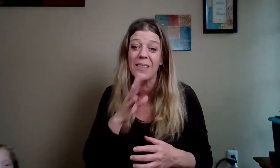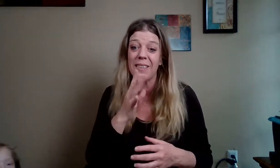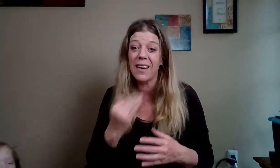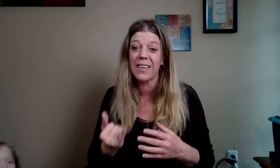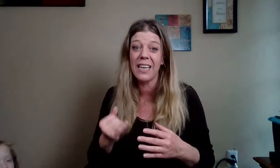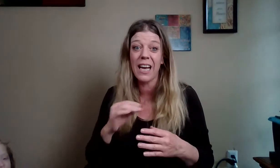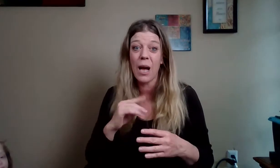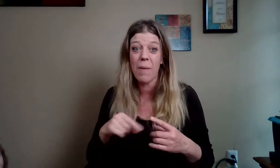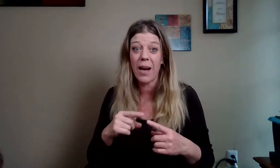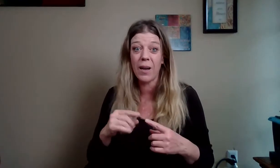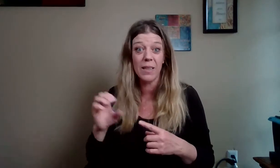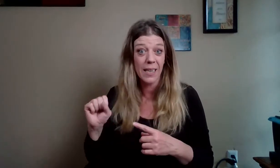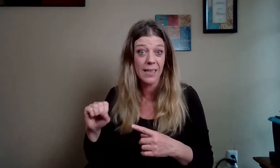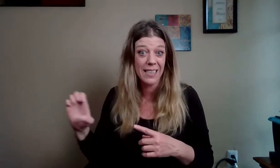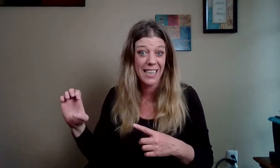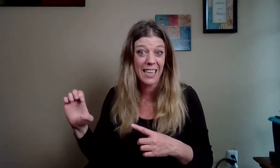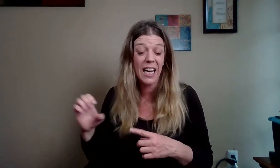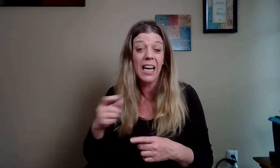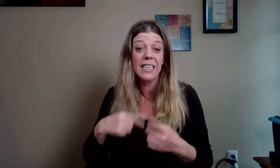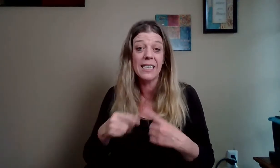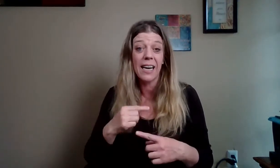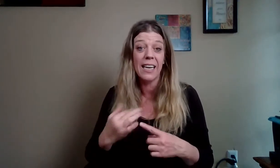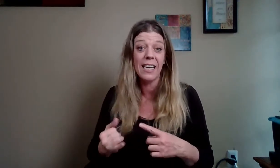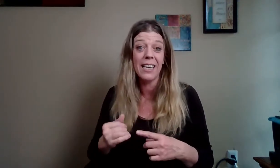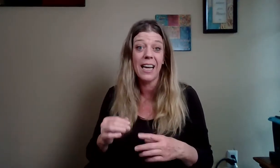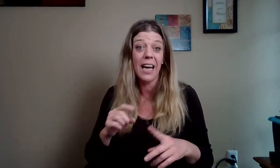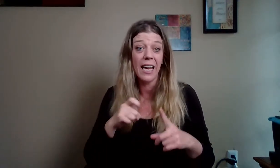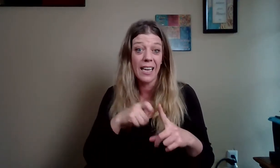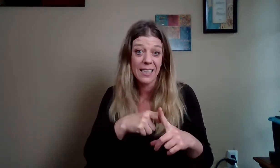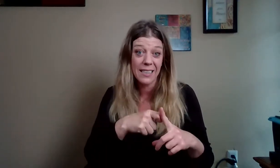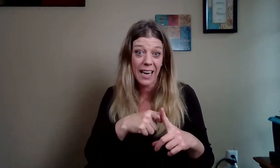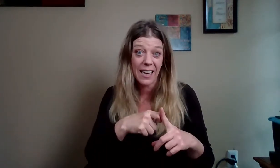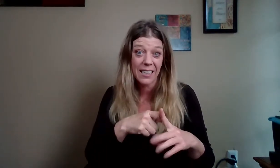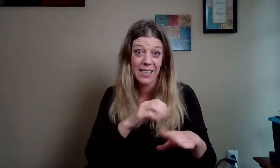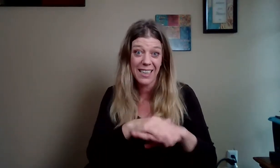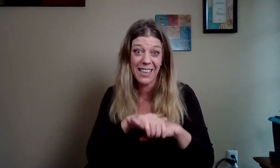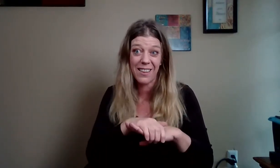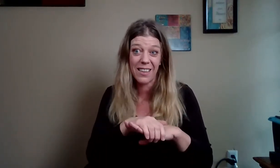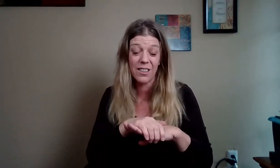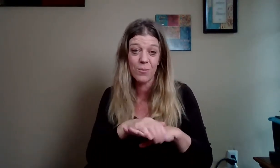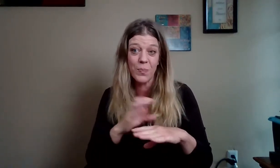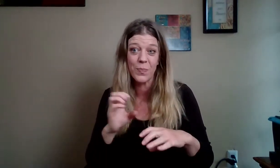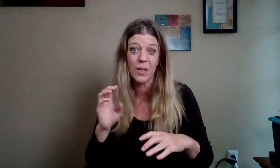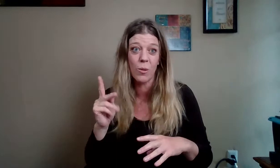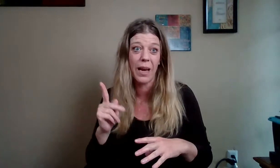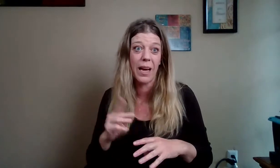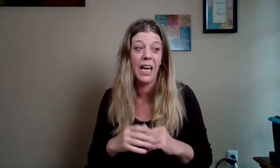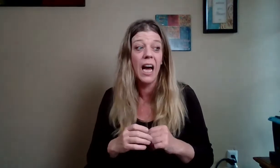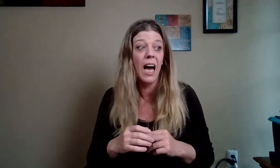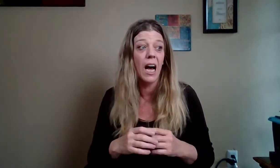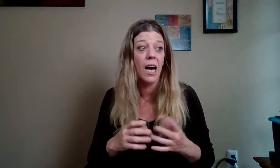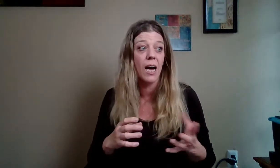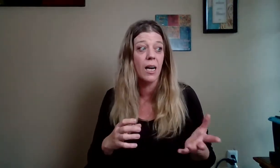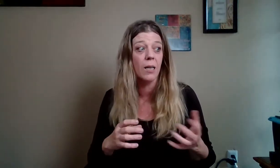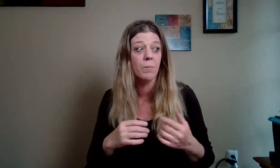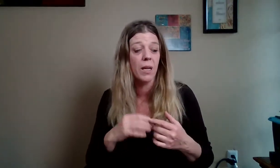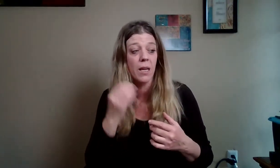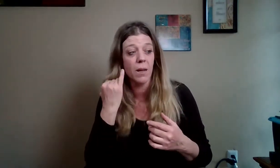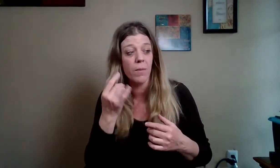was talking about see, signing exact English. Okay. If